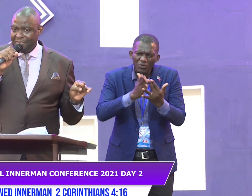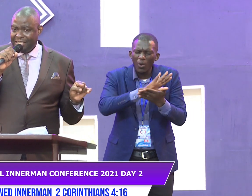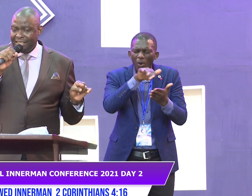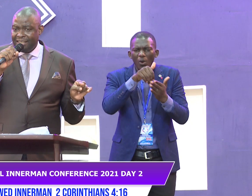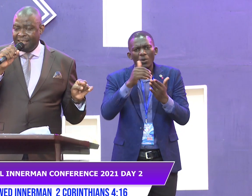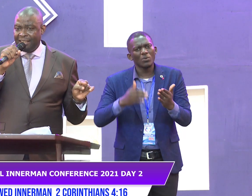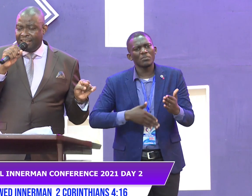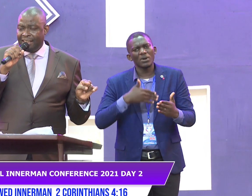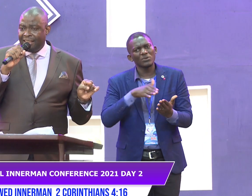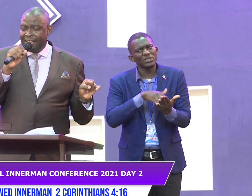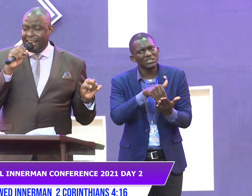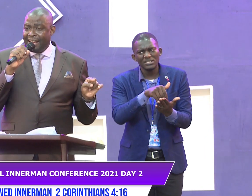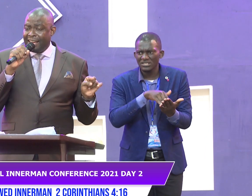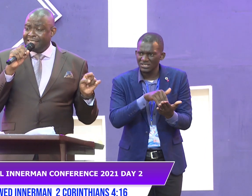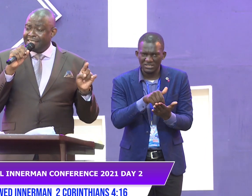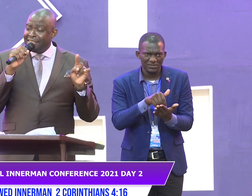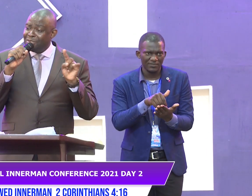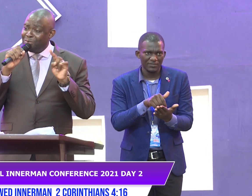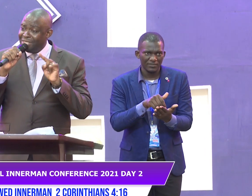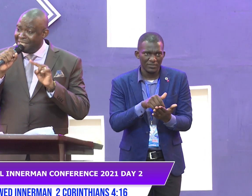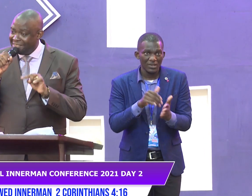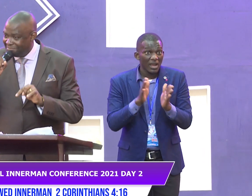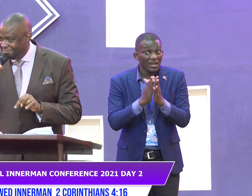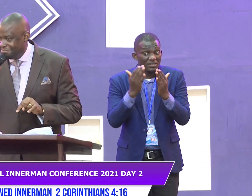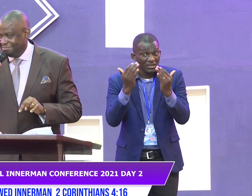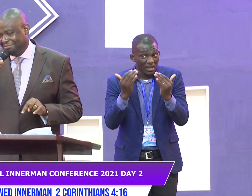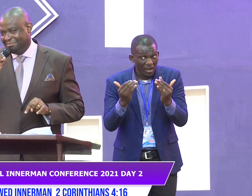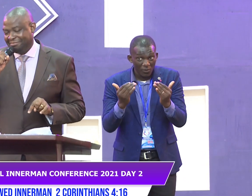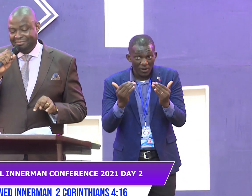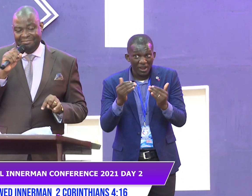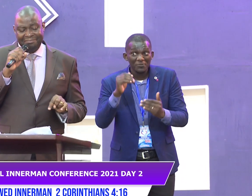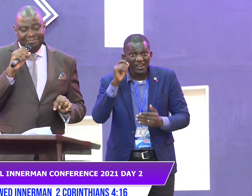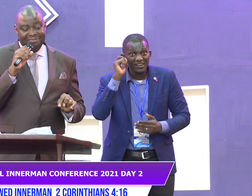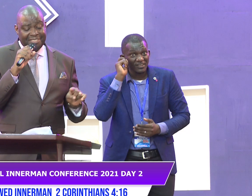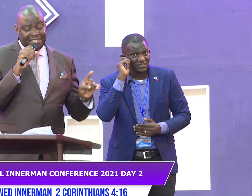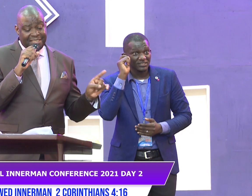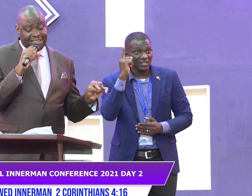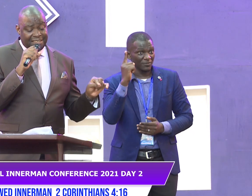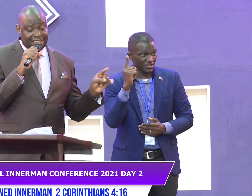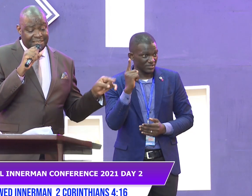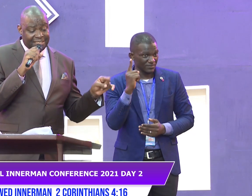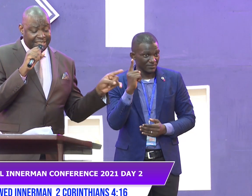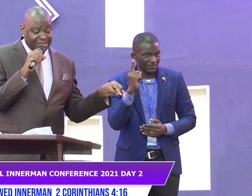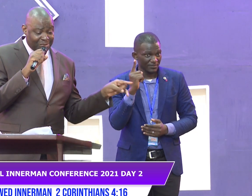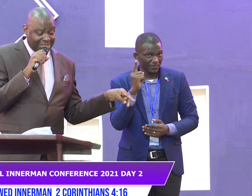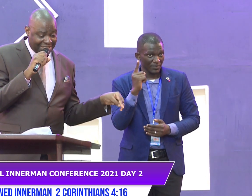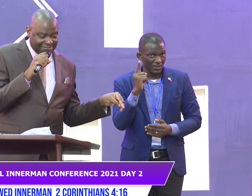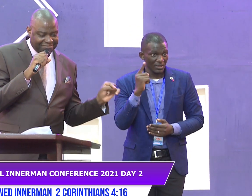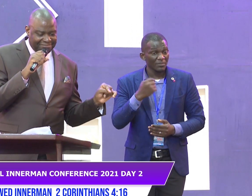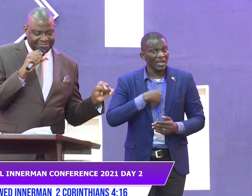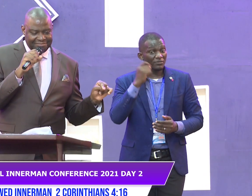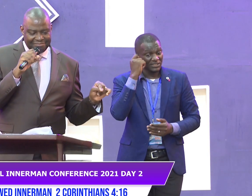me in my weakness. And the fact that I've discovered.